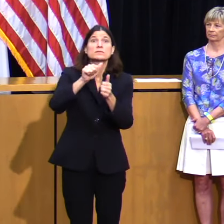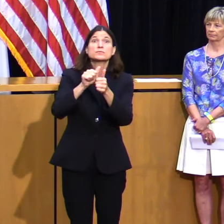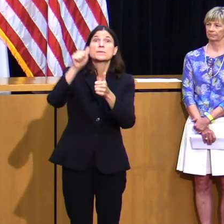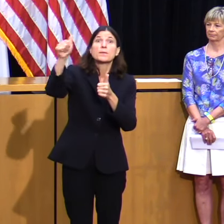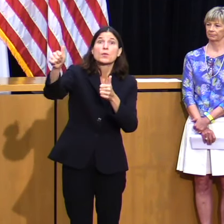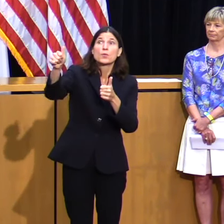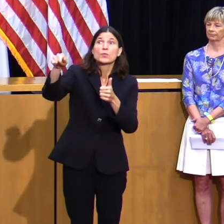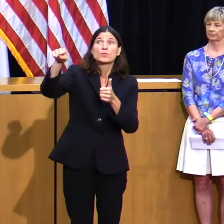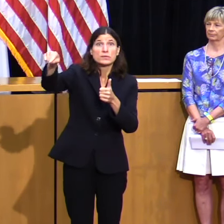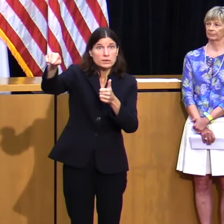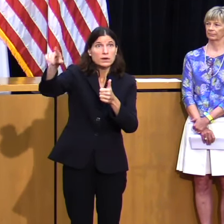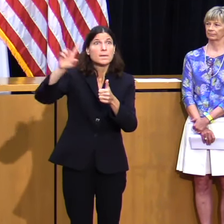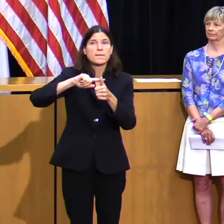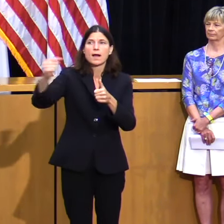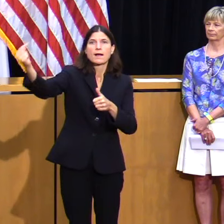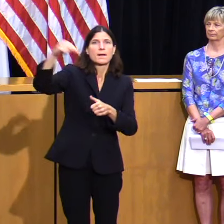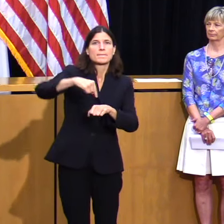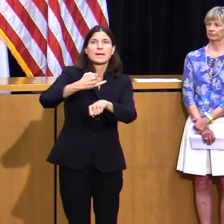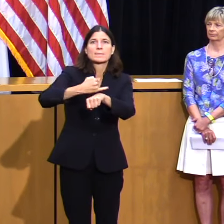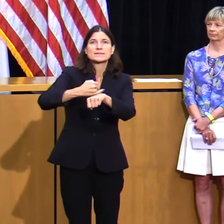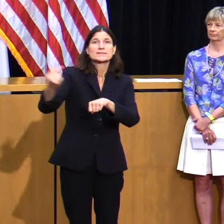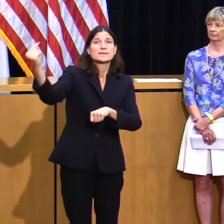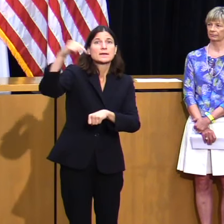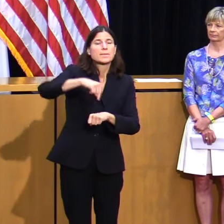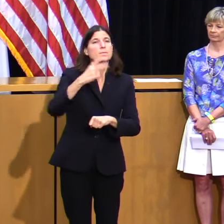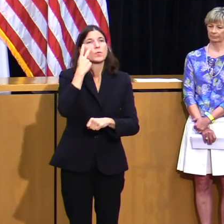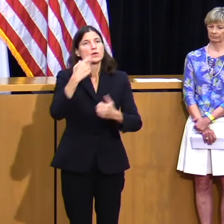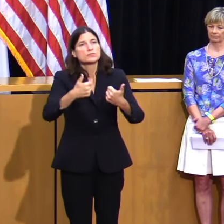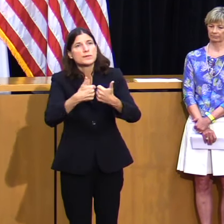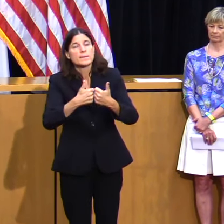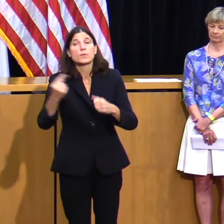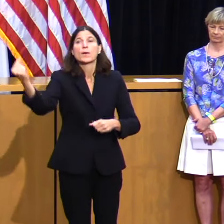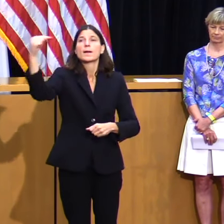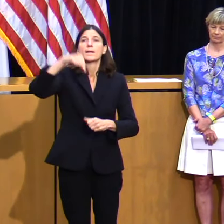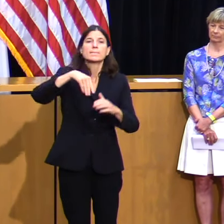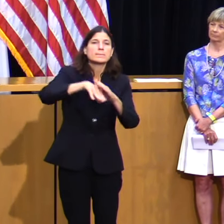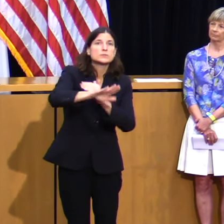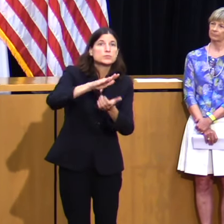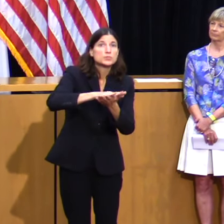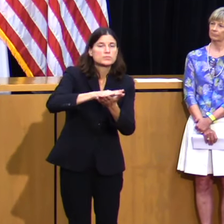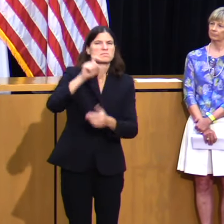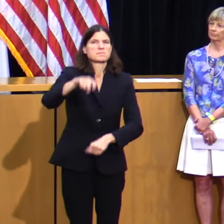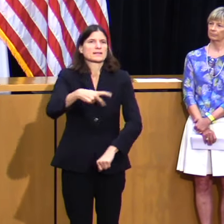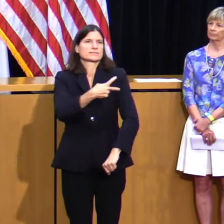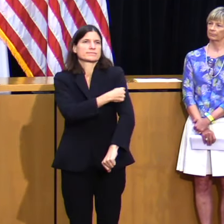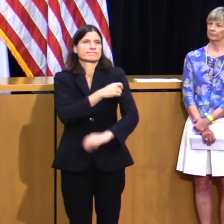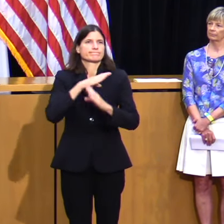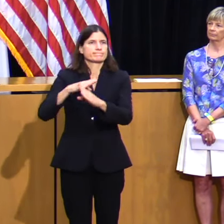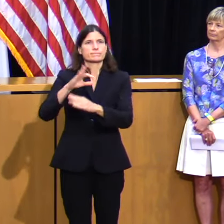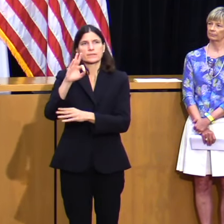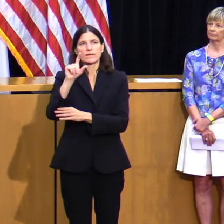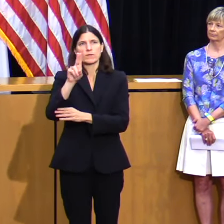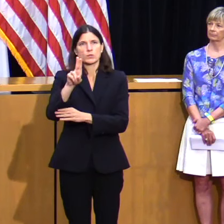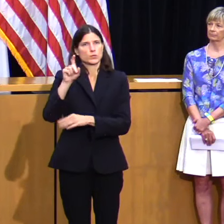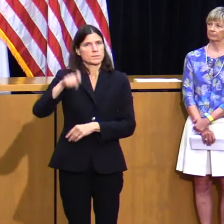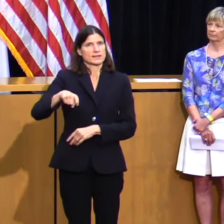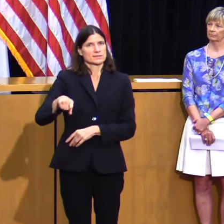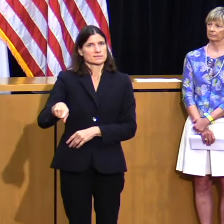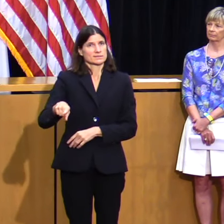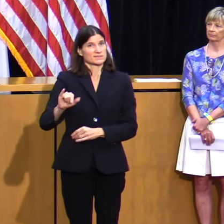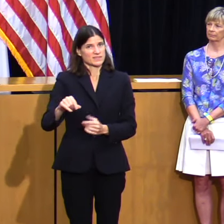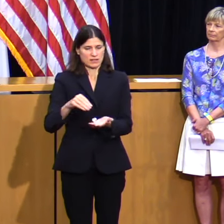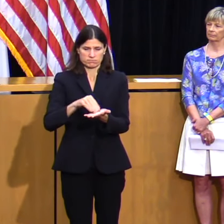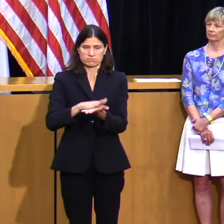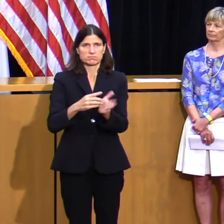It's imperative that we get students back into the classrooms, and this vaccine requirement will provide an